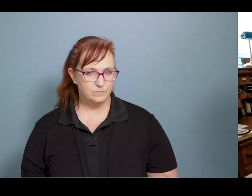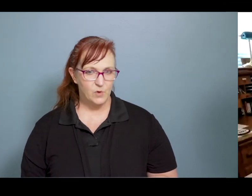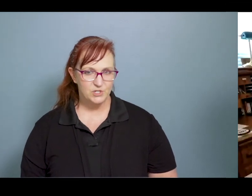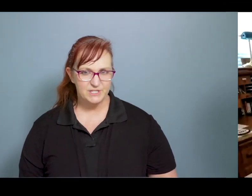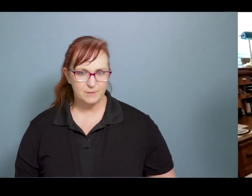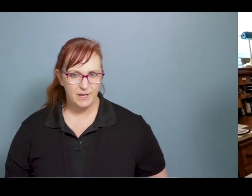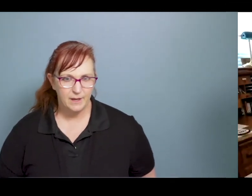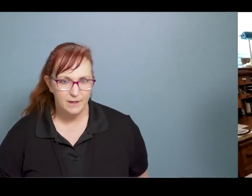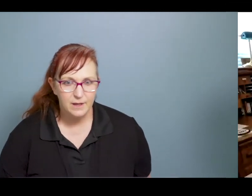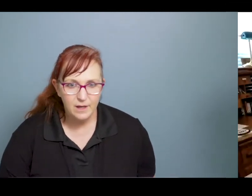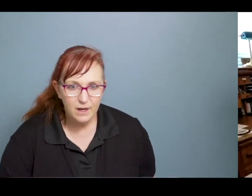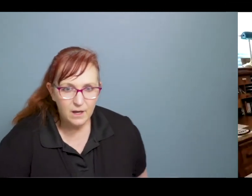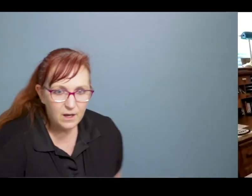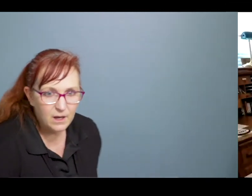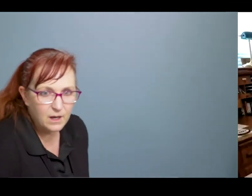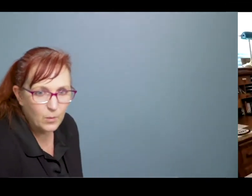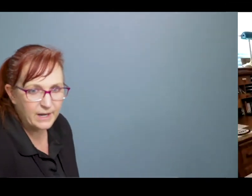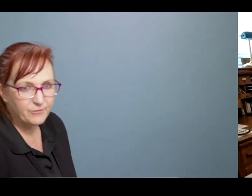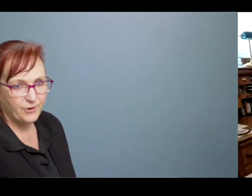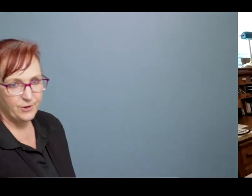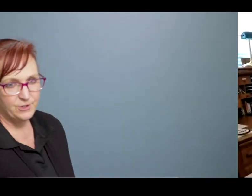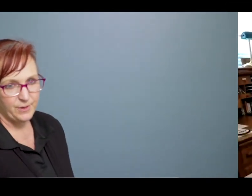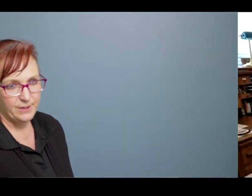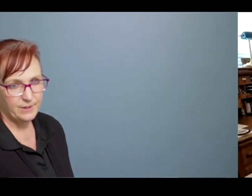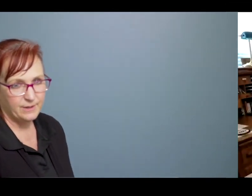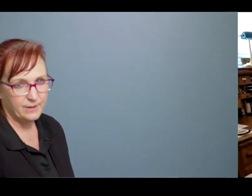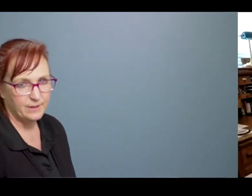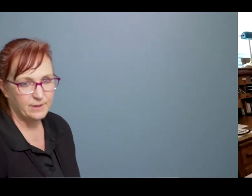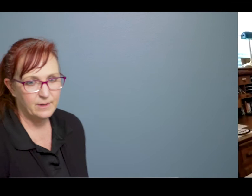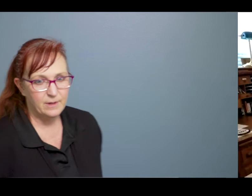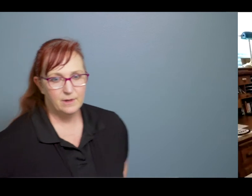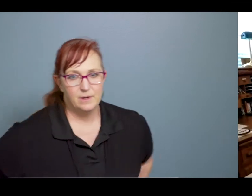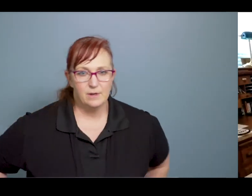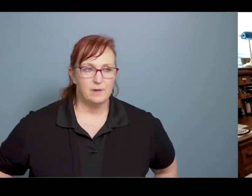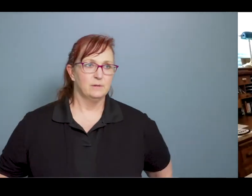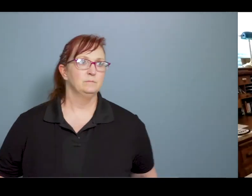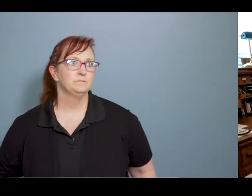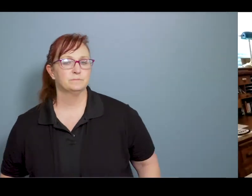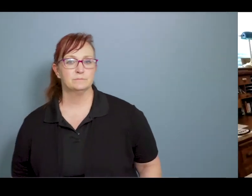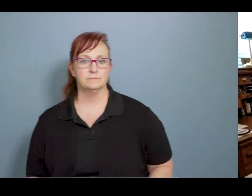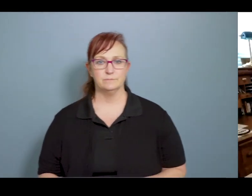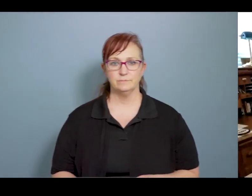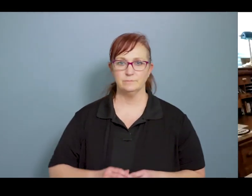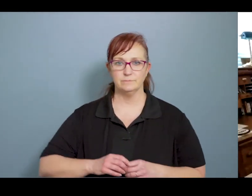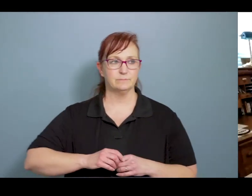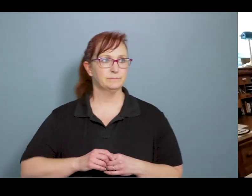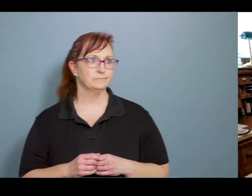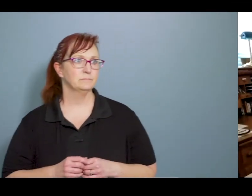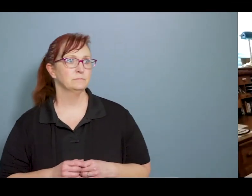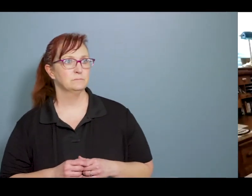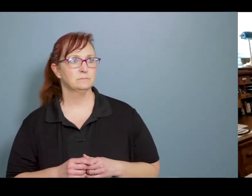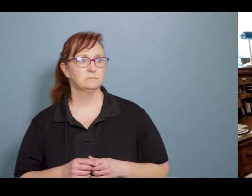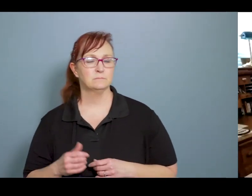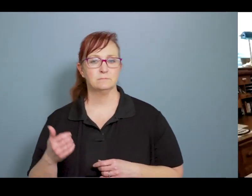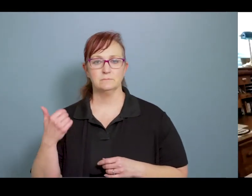quite frankly, we have a committee in place. Ryan is actively working with that committee, and there